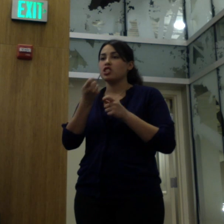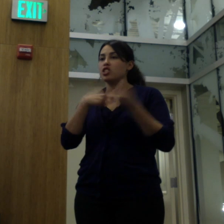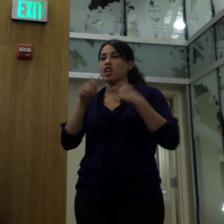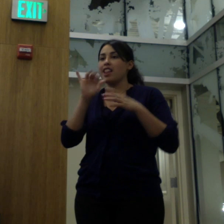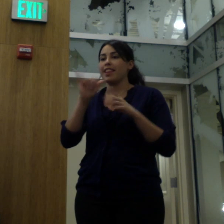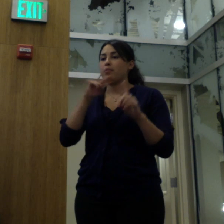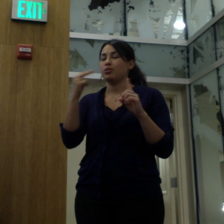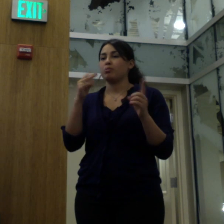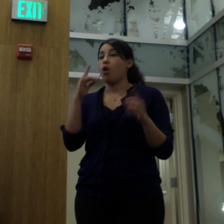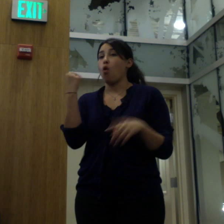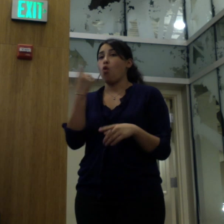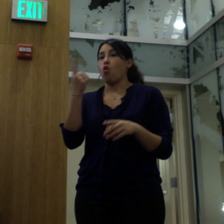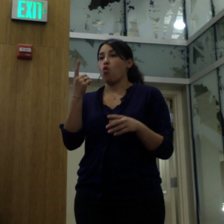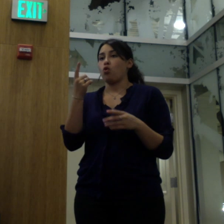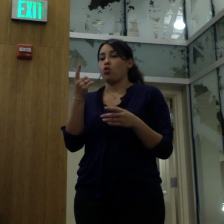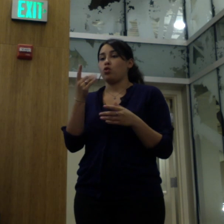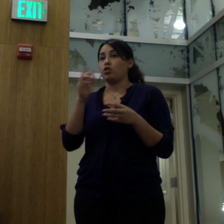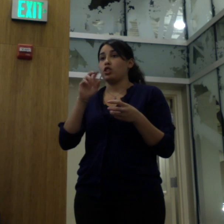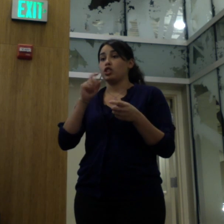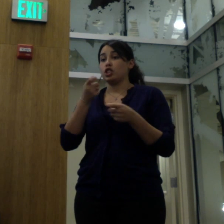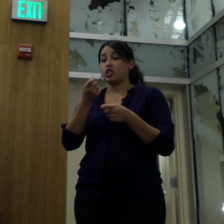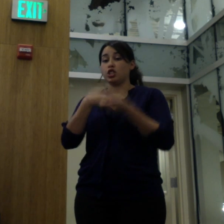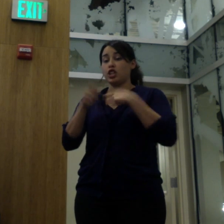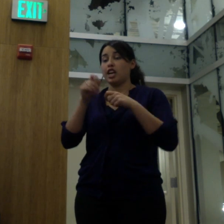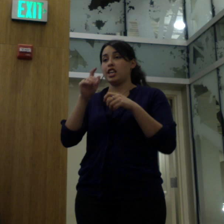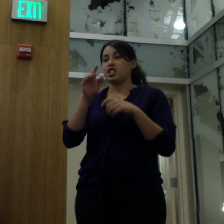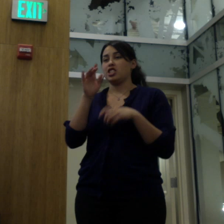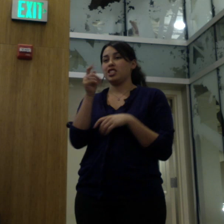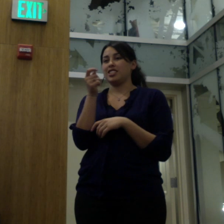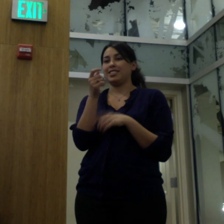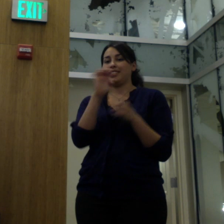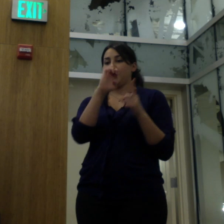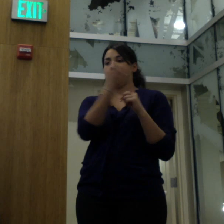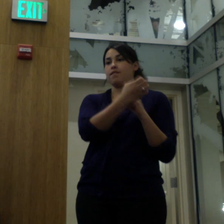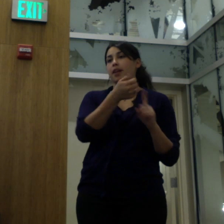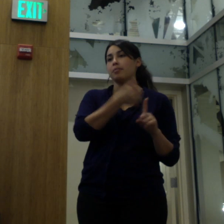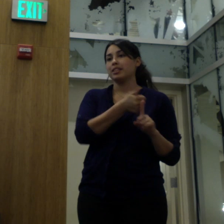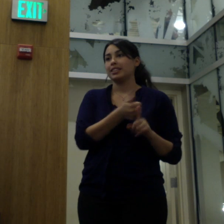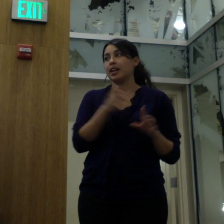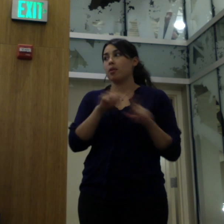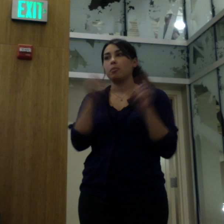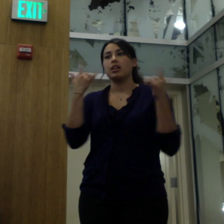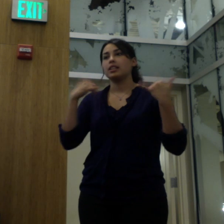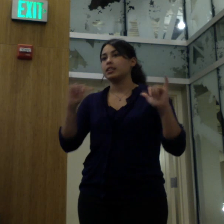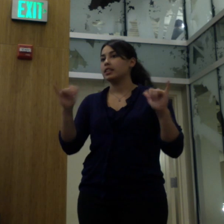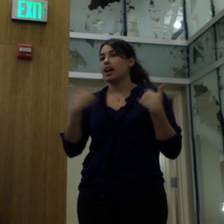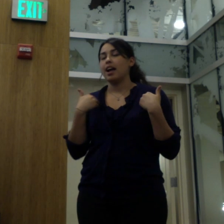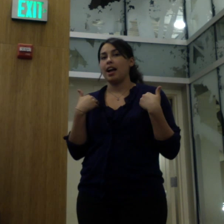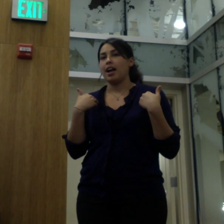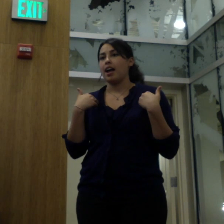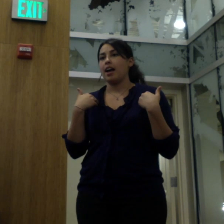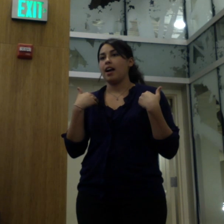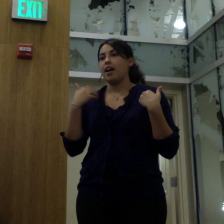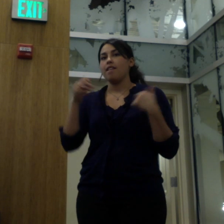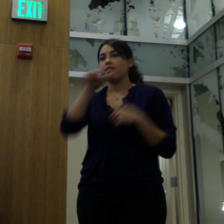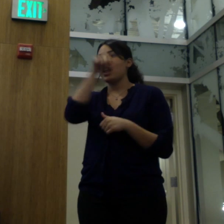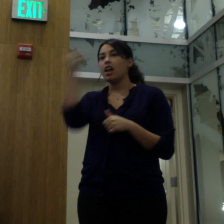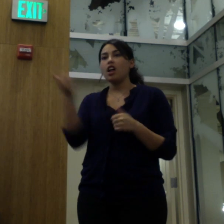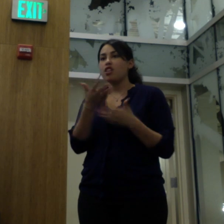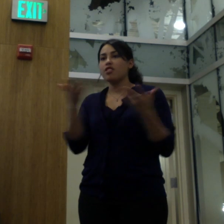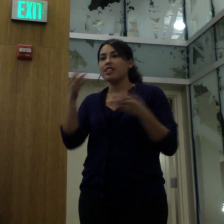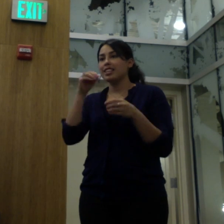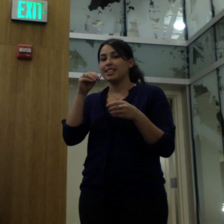thing that's changed is a slight variation on the environment. Okay? But there still are going to be all those things that we normally would